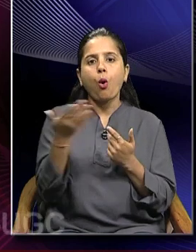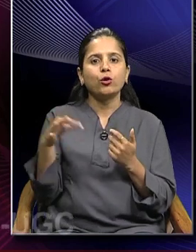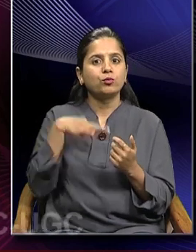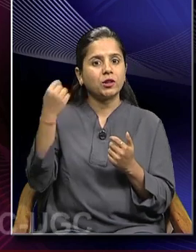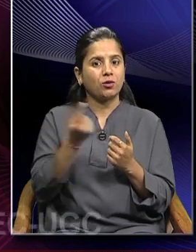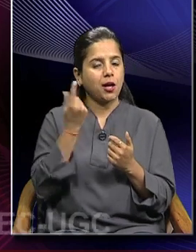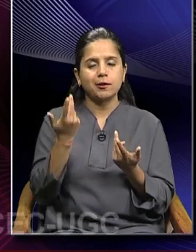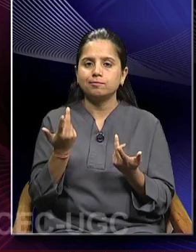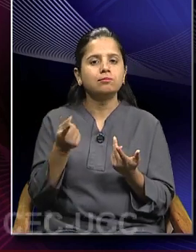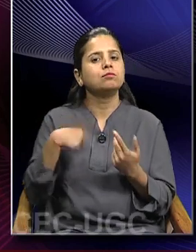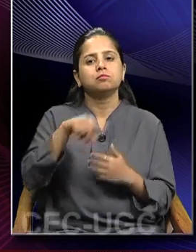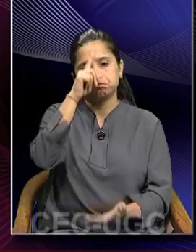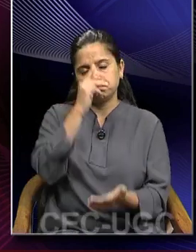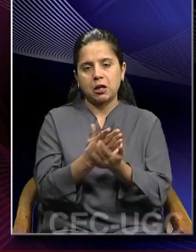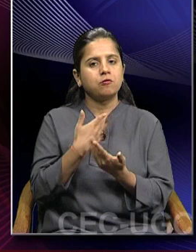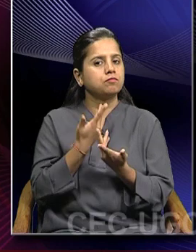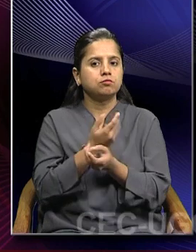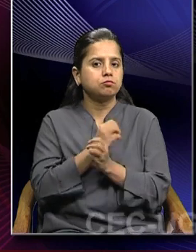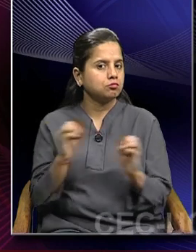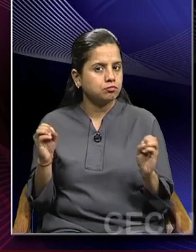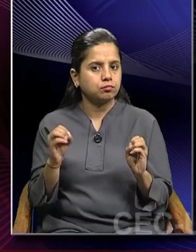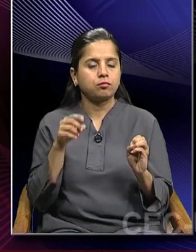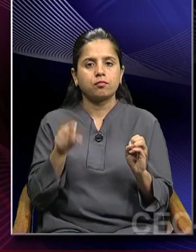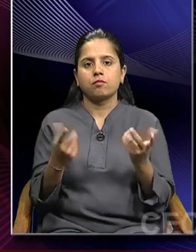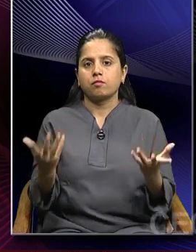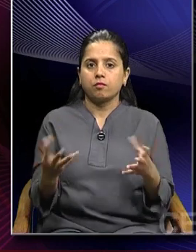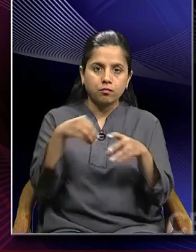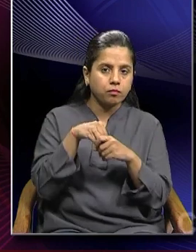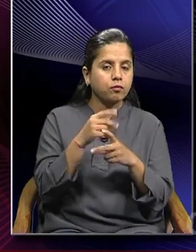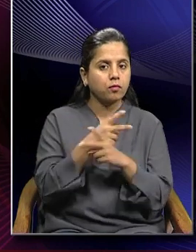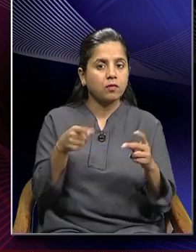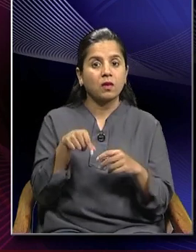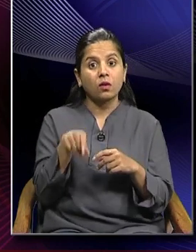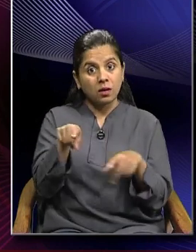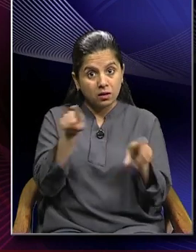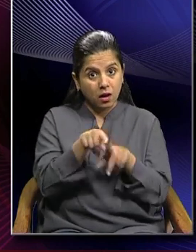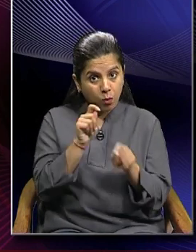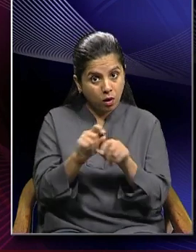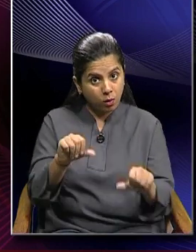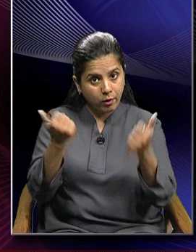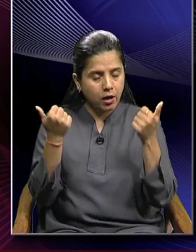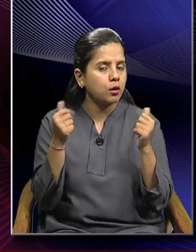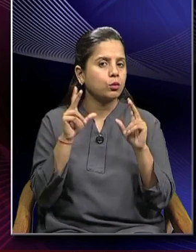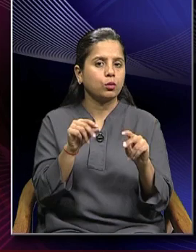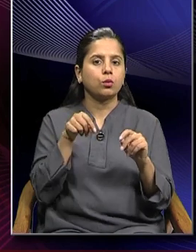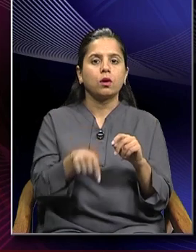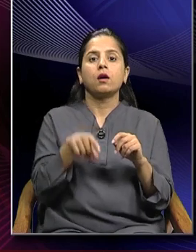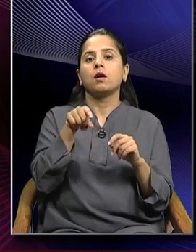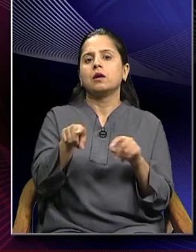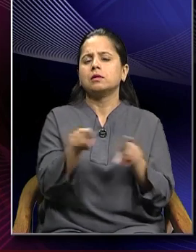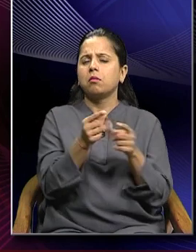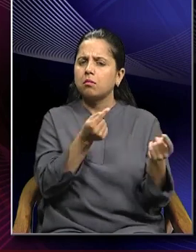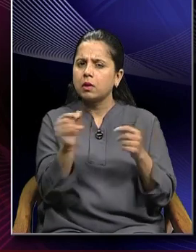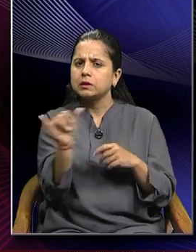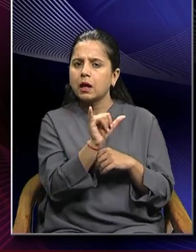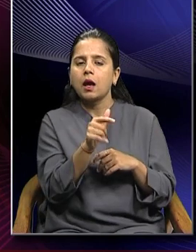won't believe into the accumulation of wealth, that too is not going to work, or vice versa is also